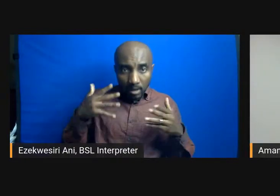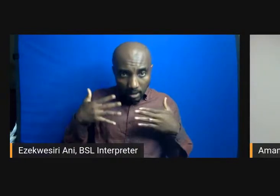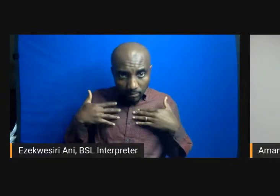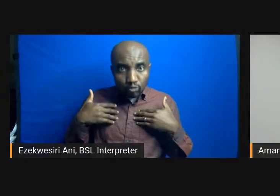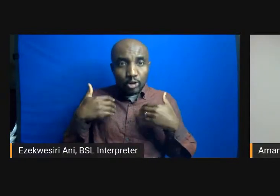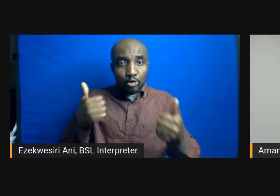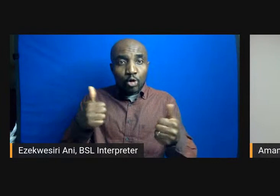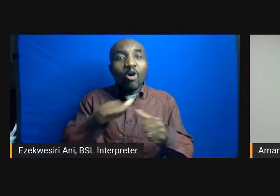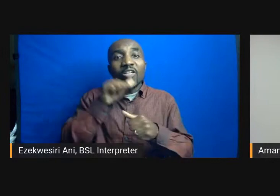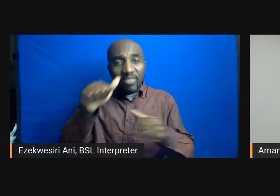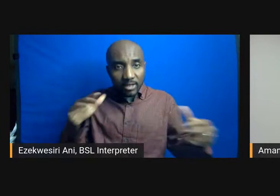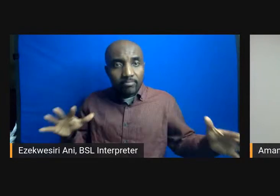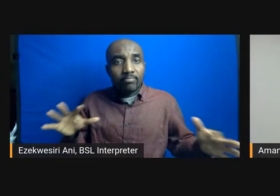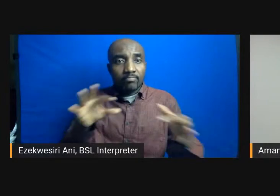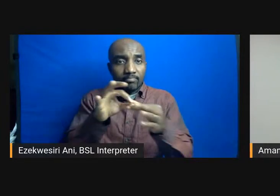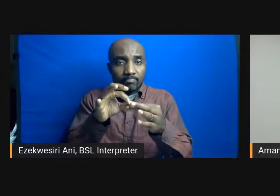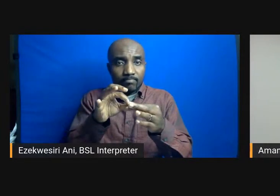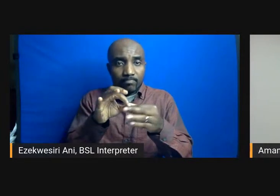reconciliation.